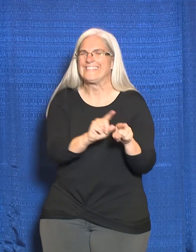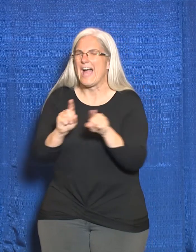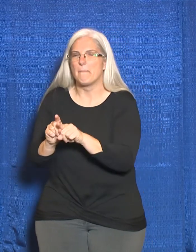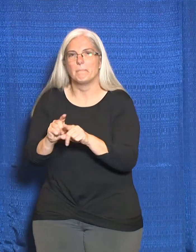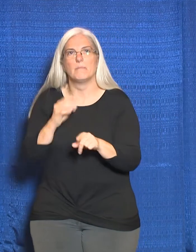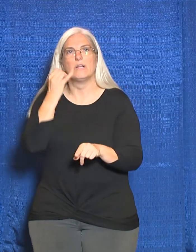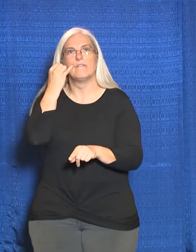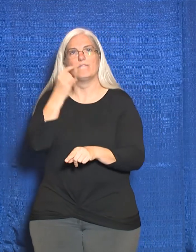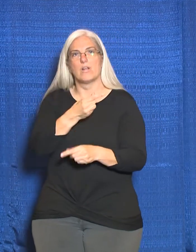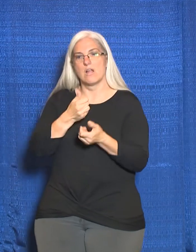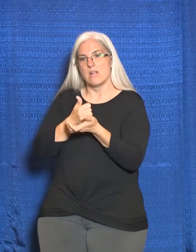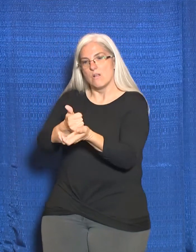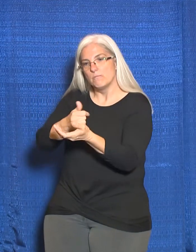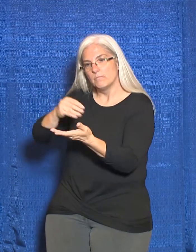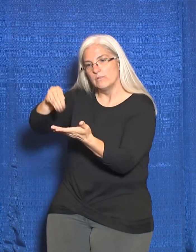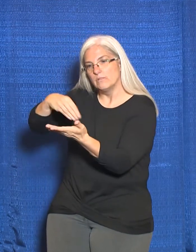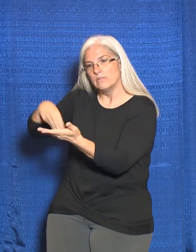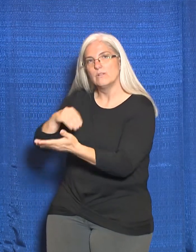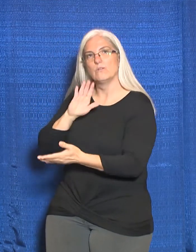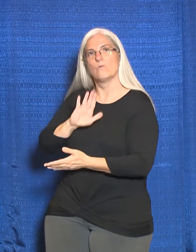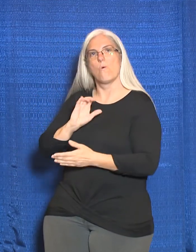your agency's own forms.